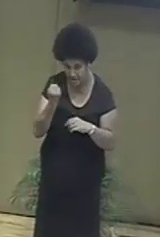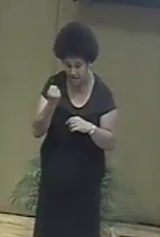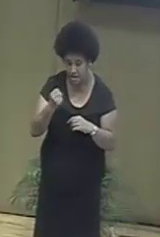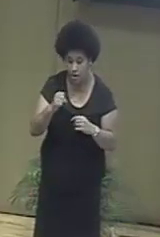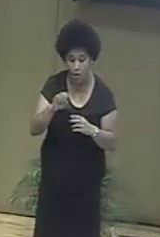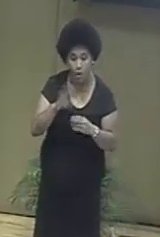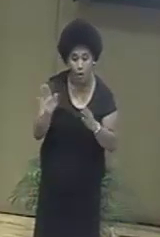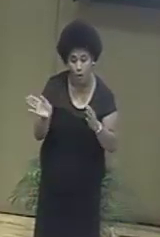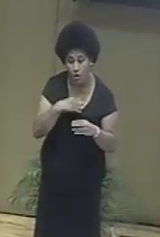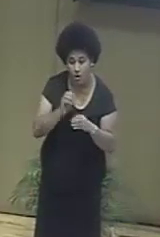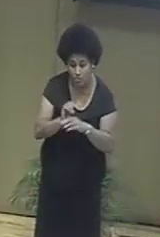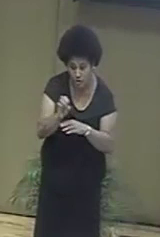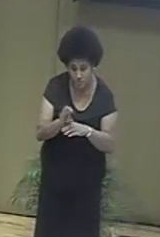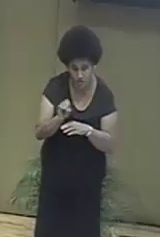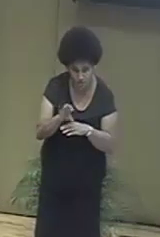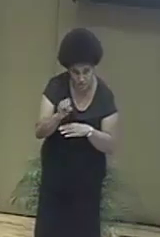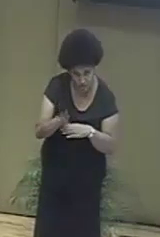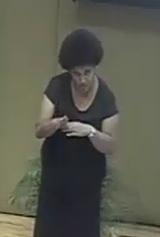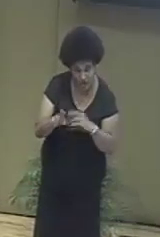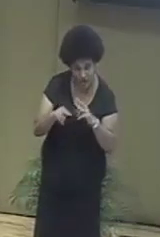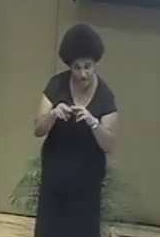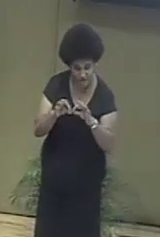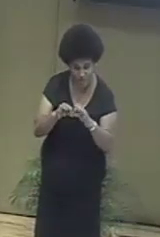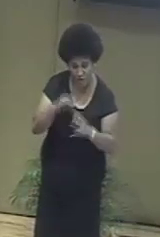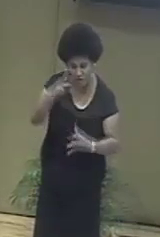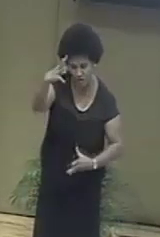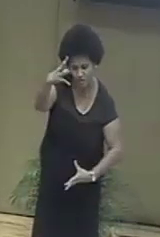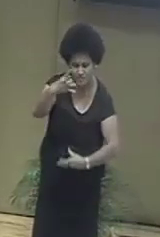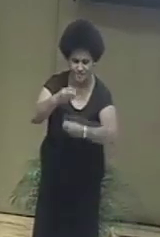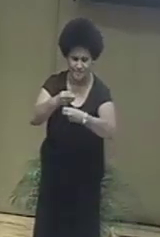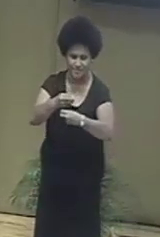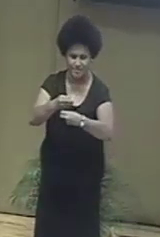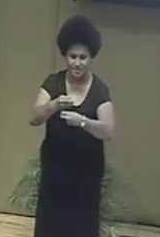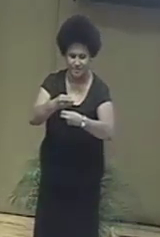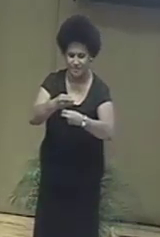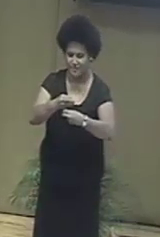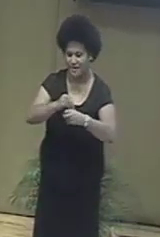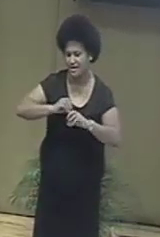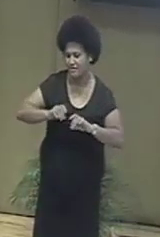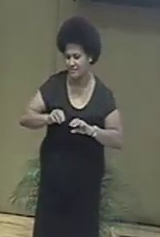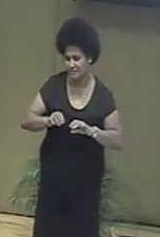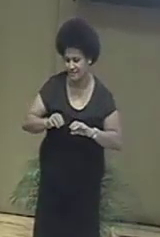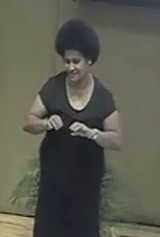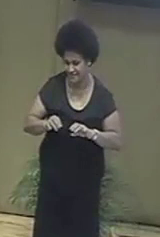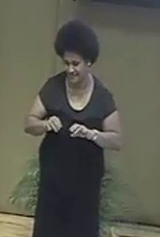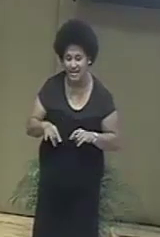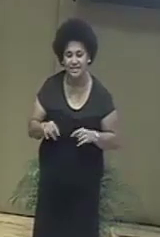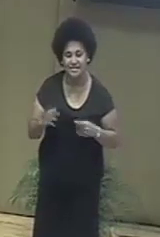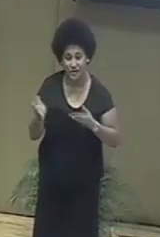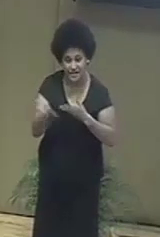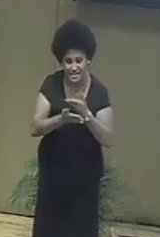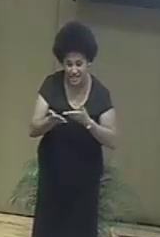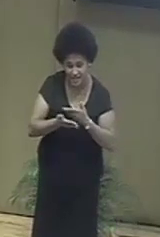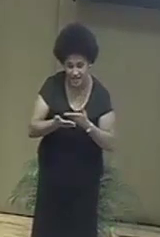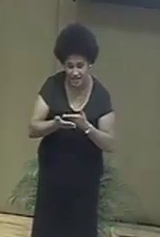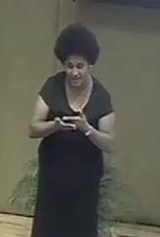postings. And that becomes an assessment item. So if they look at all the Facebook posts that they've done over the semester, they might look at all the